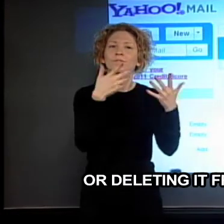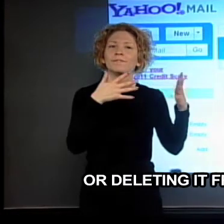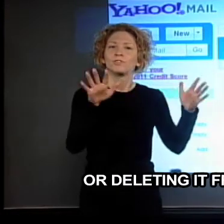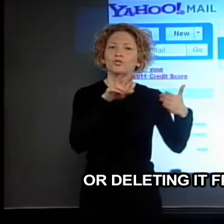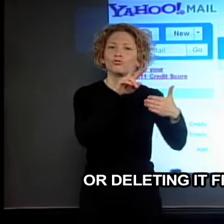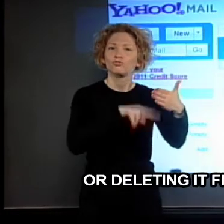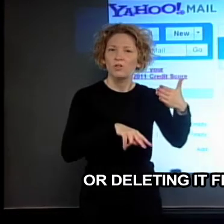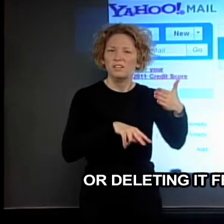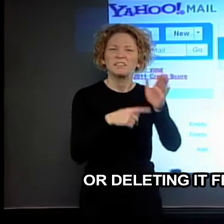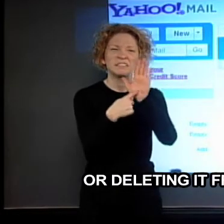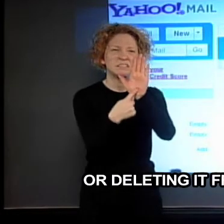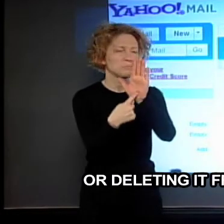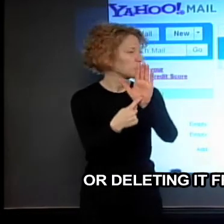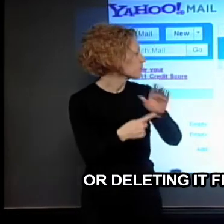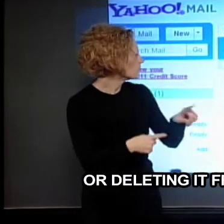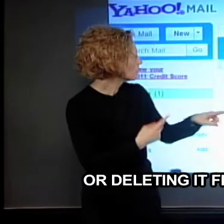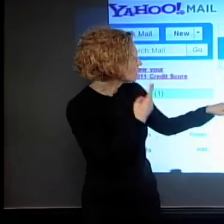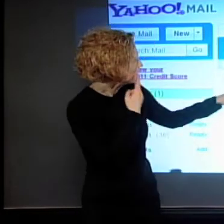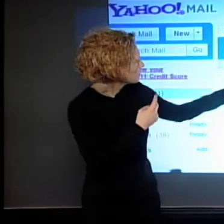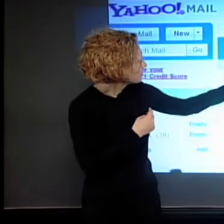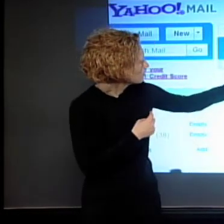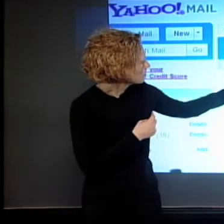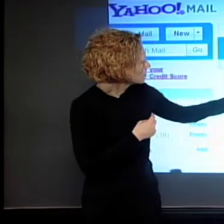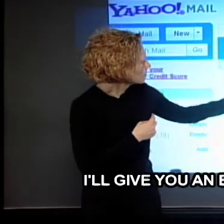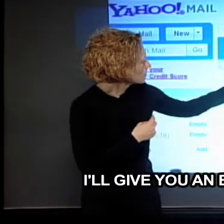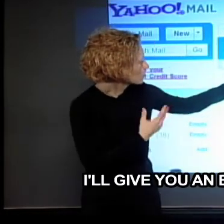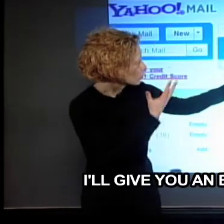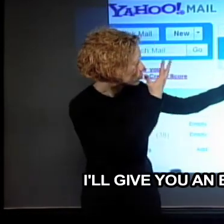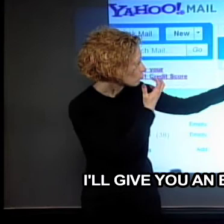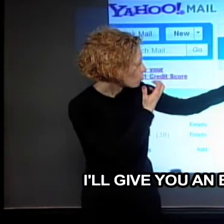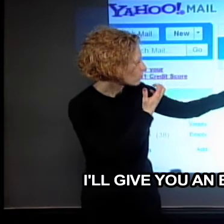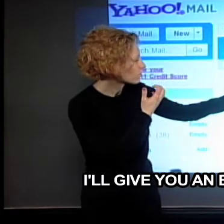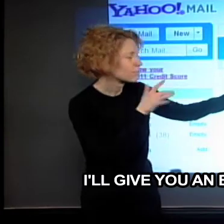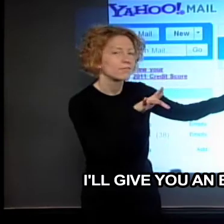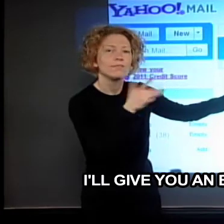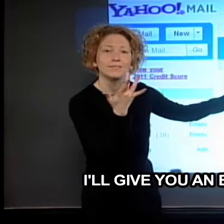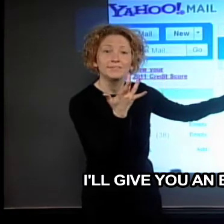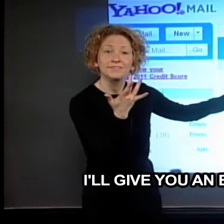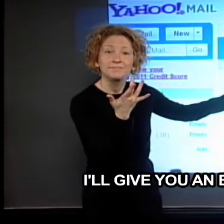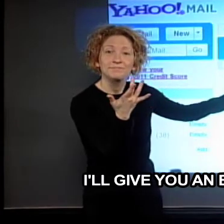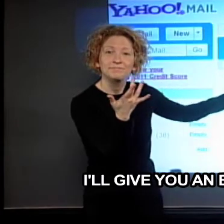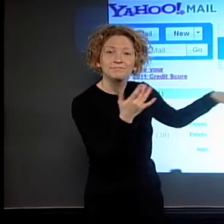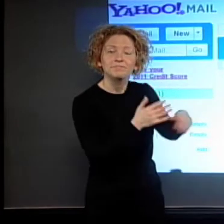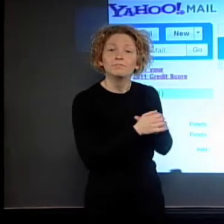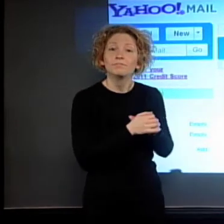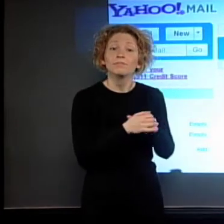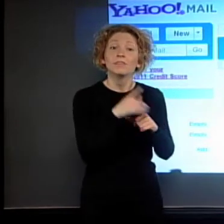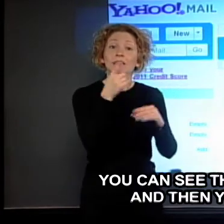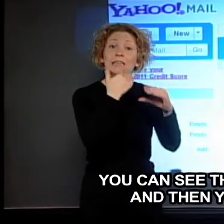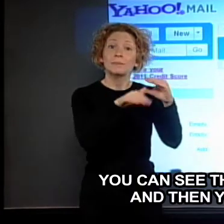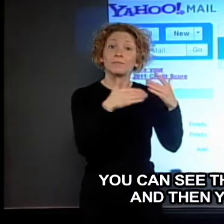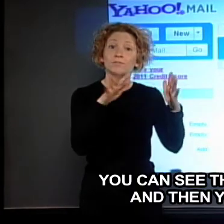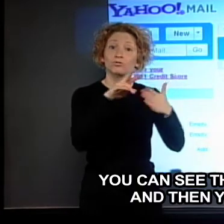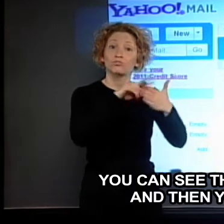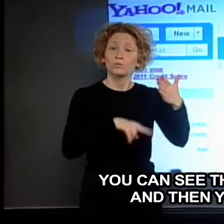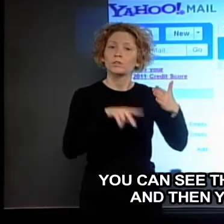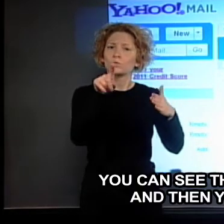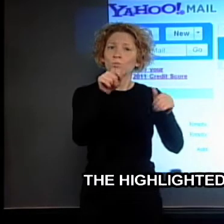deleting it from the inbox. And I'll give you an example here. You can see that it's dark, and then you have the